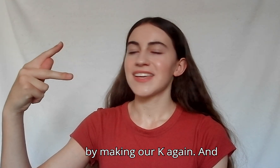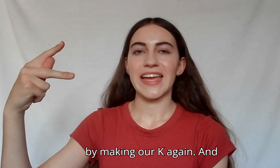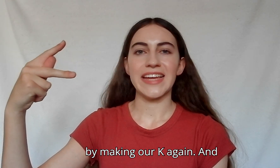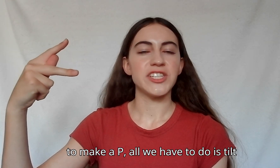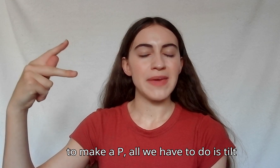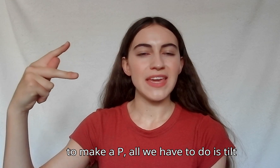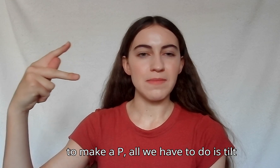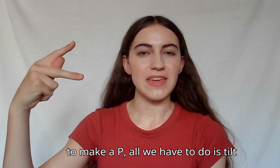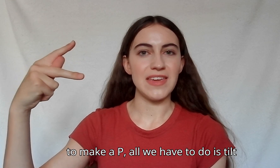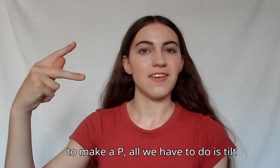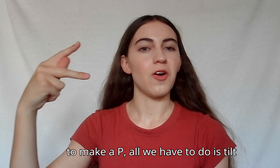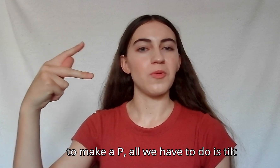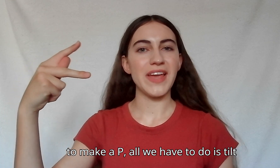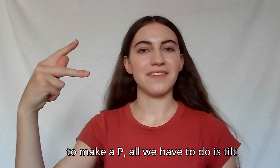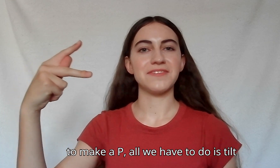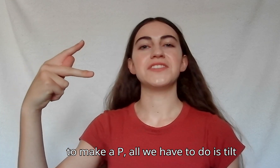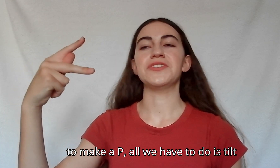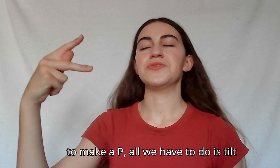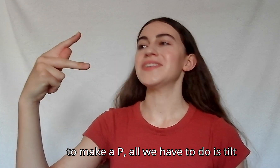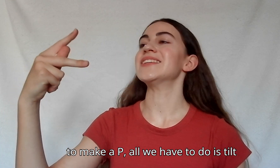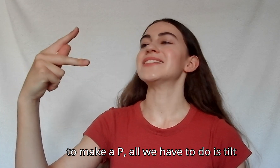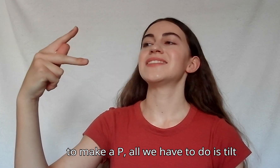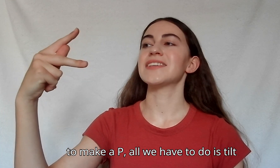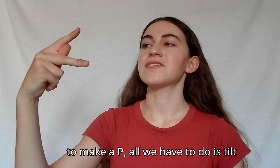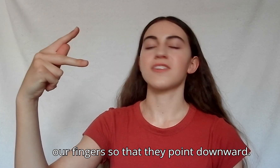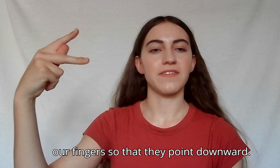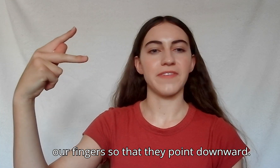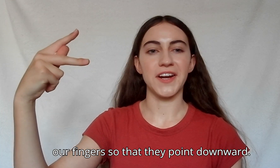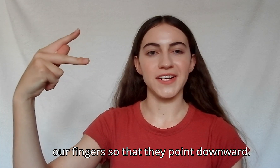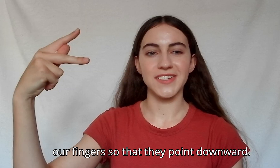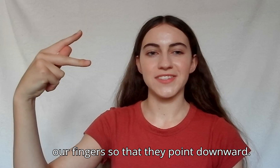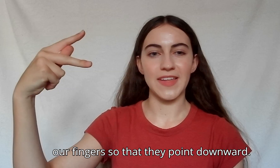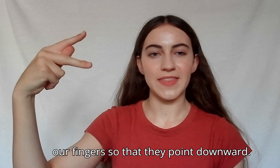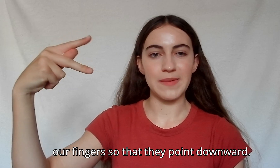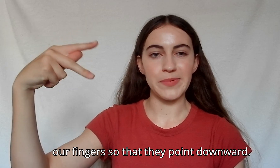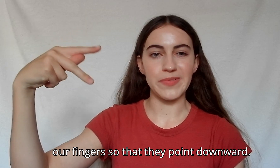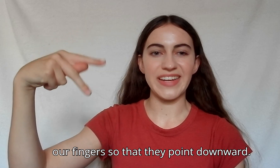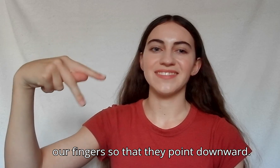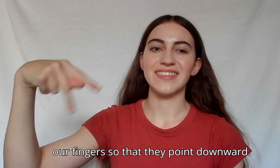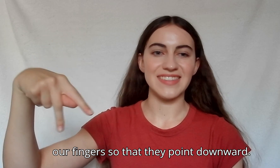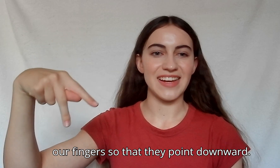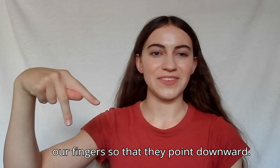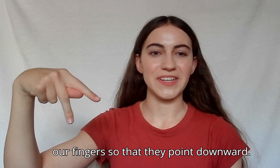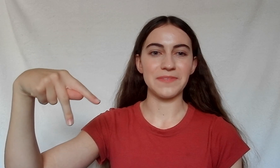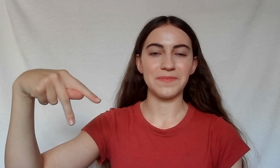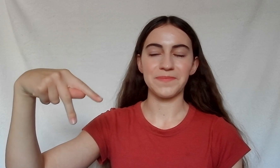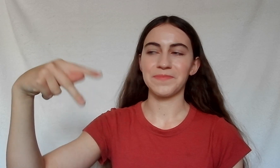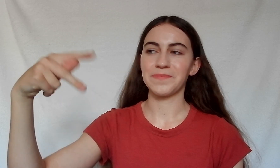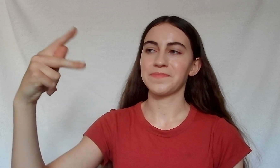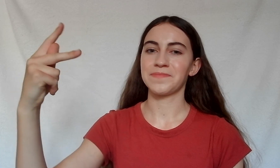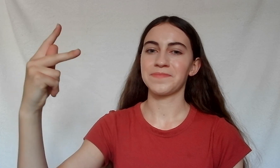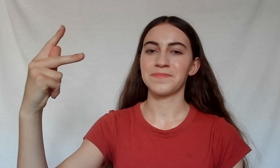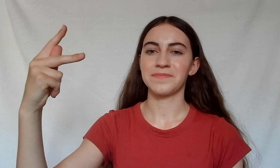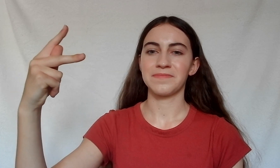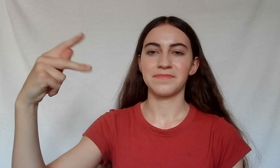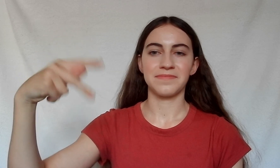And to make a P, all we have to do is tilt our fingers so that they point downward.